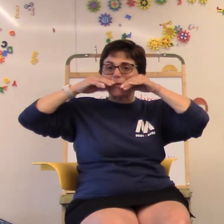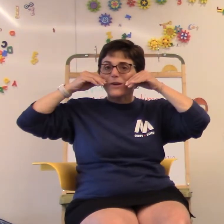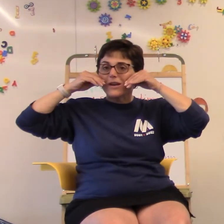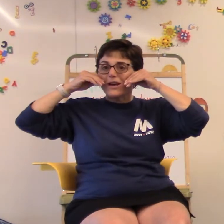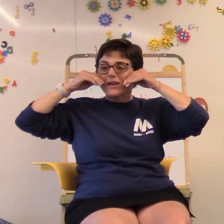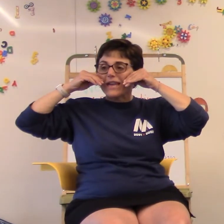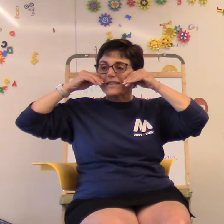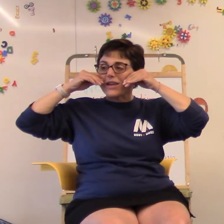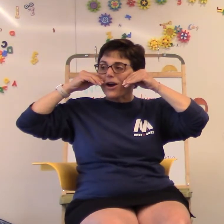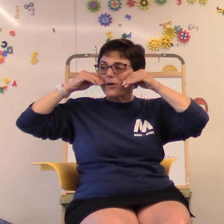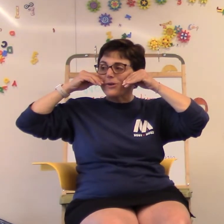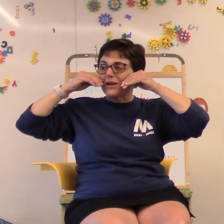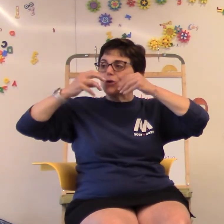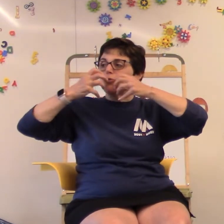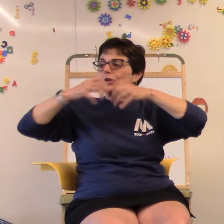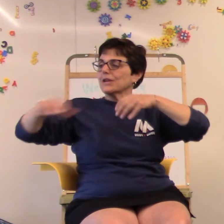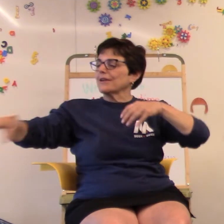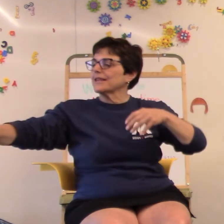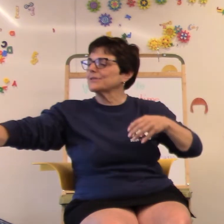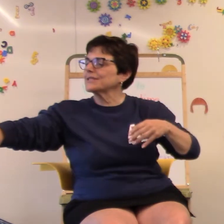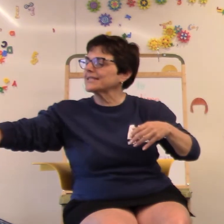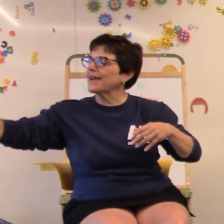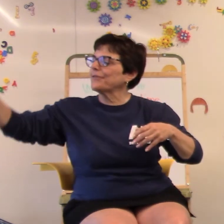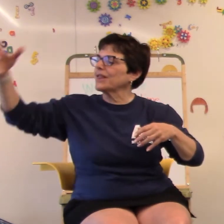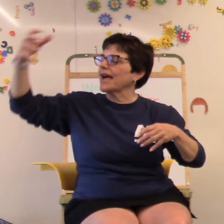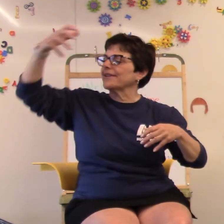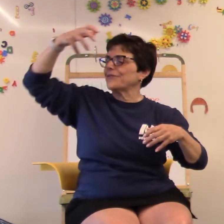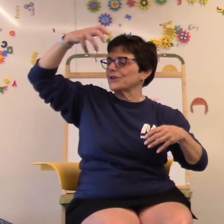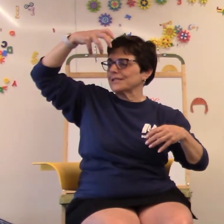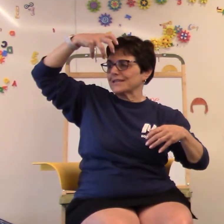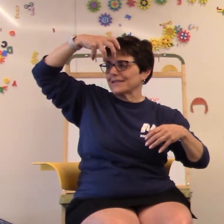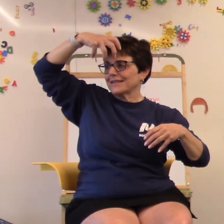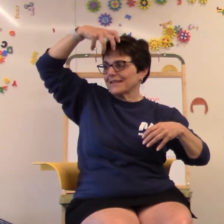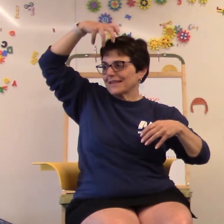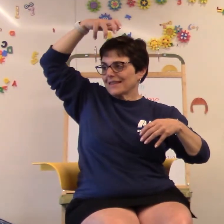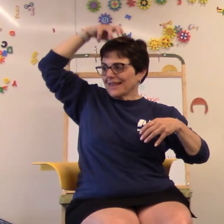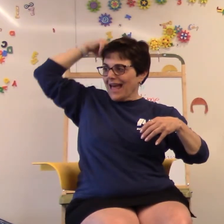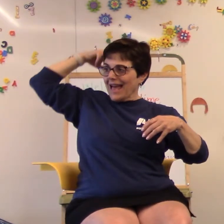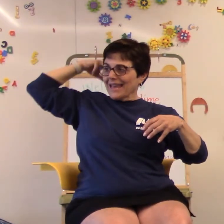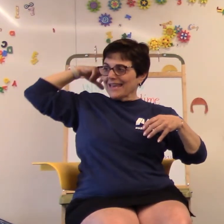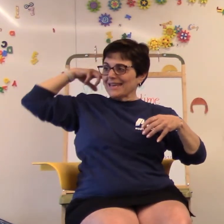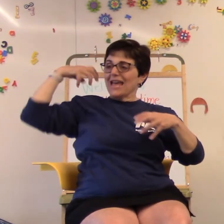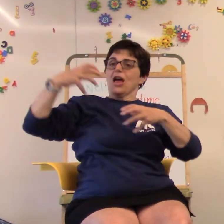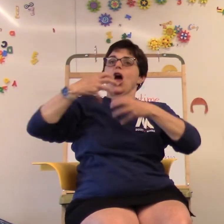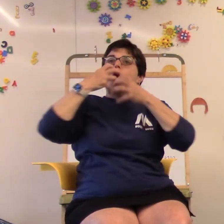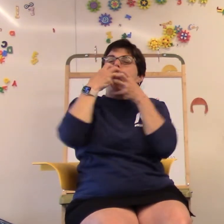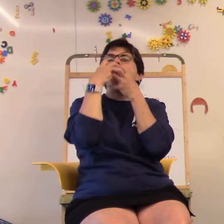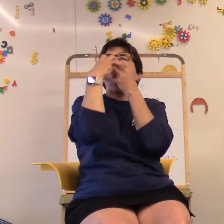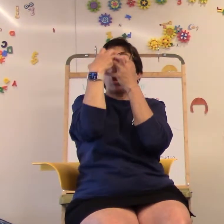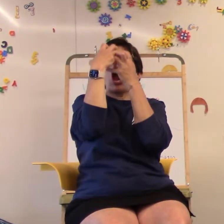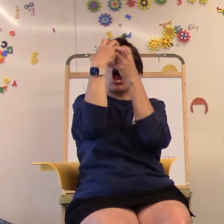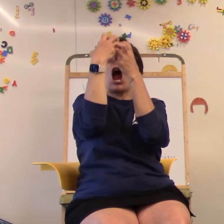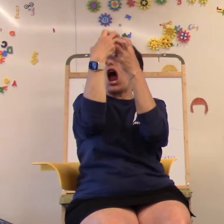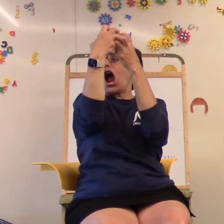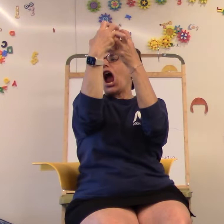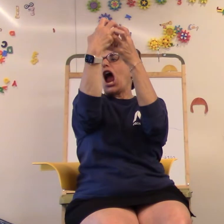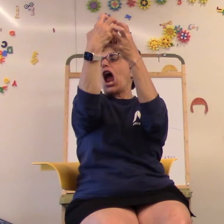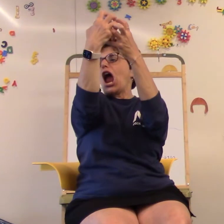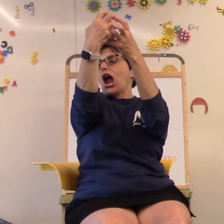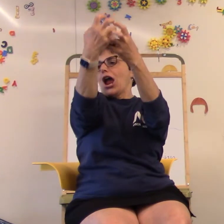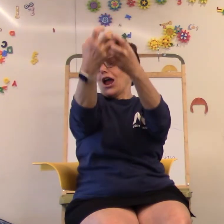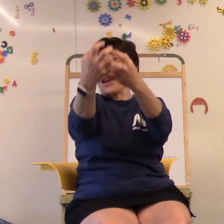to roar. Okay, let's go. Okay, let's just sign for lion first. Lion.